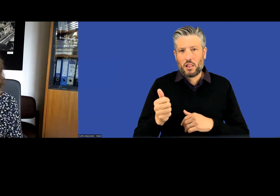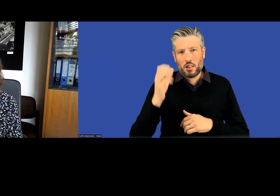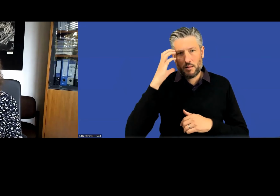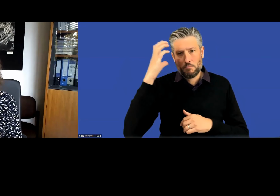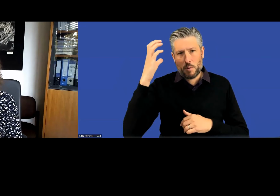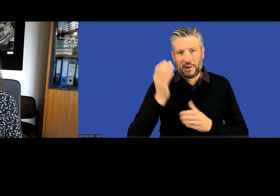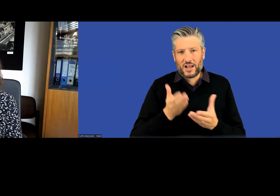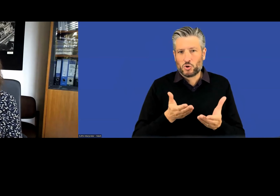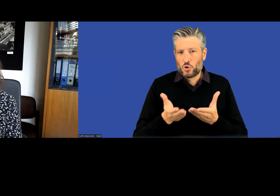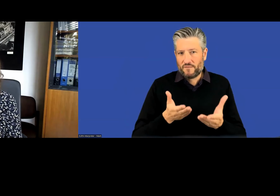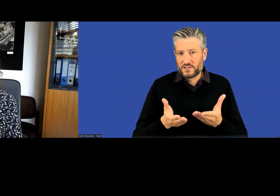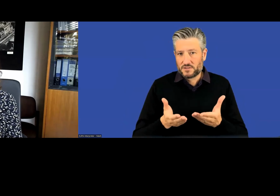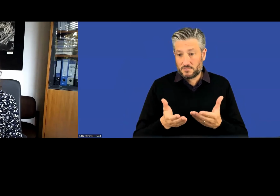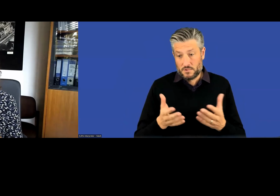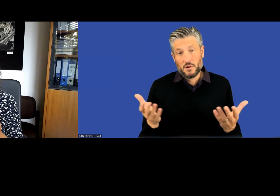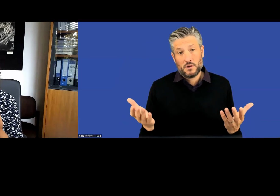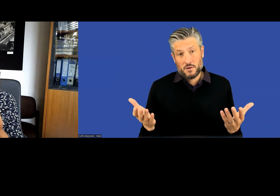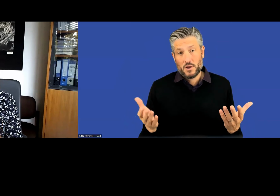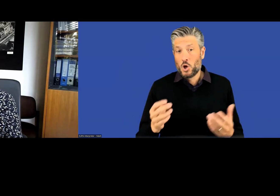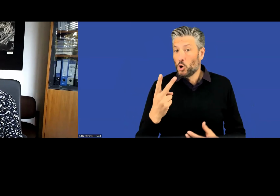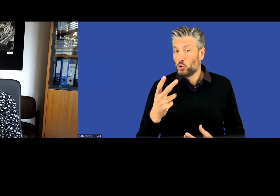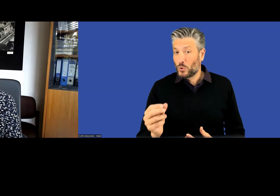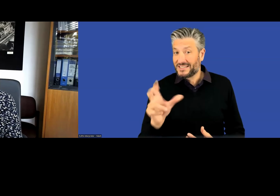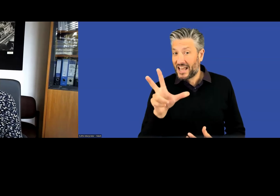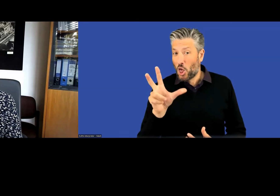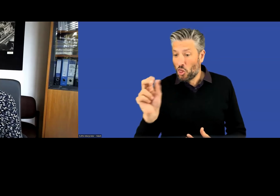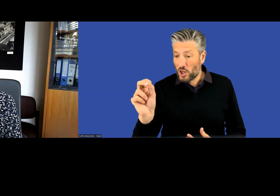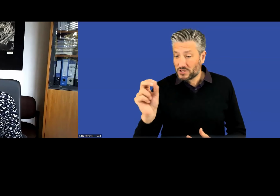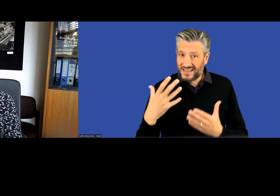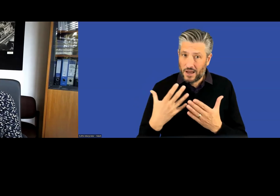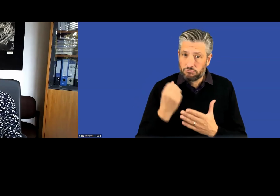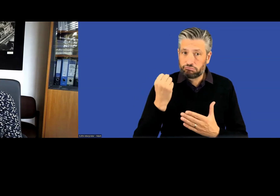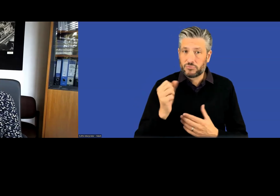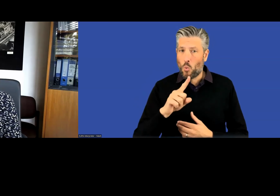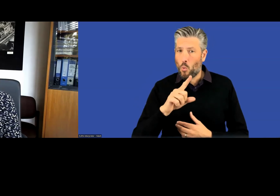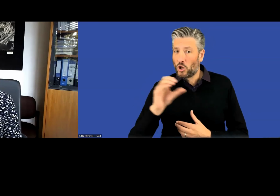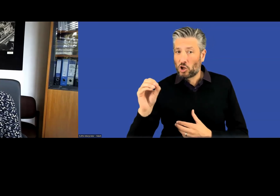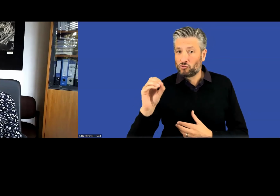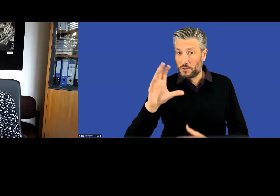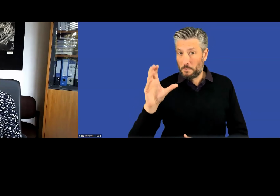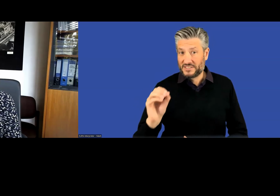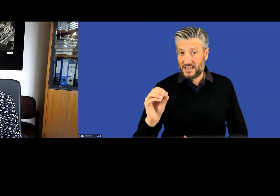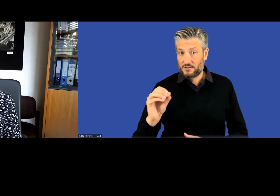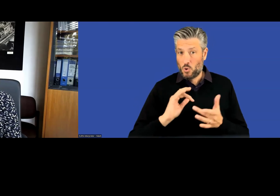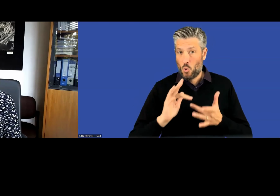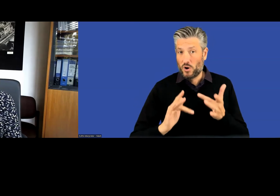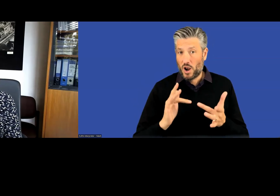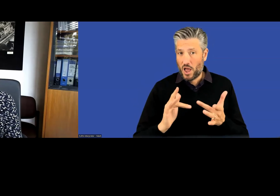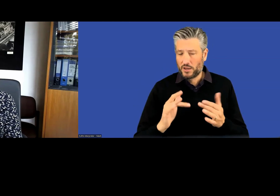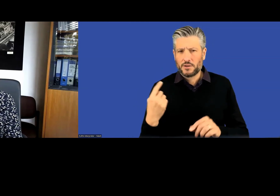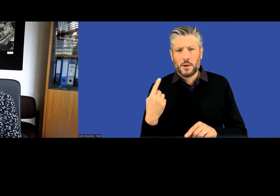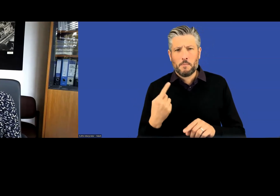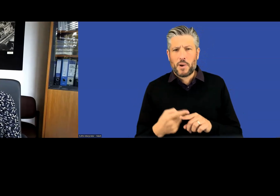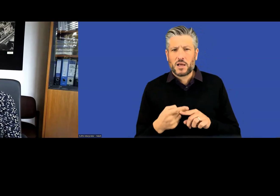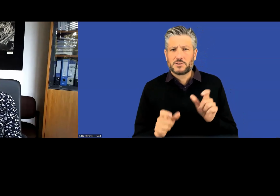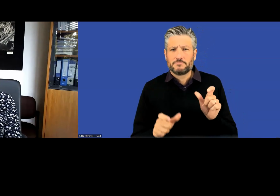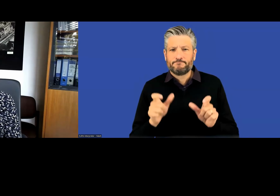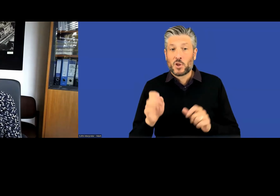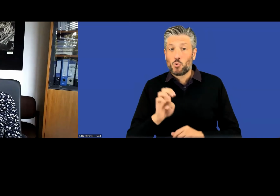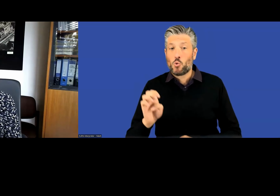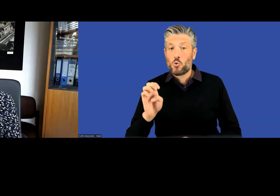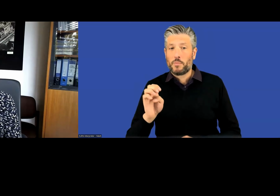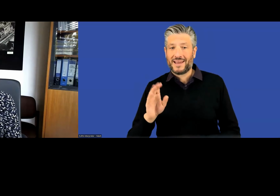to be online by 2030, 100% of citizens to have access to e-health medical records,